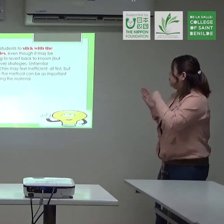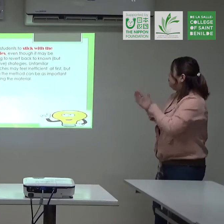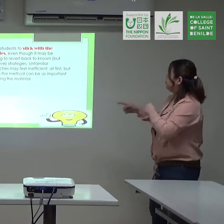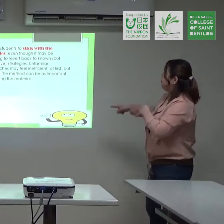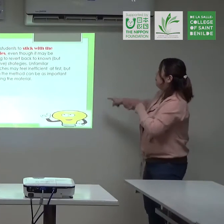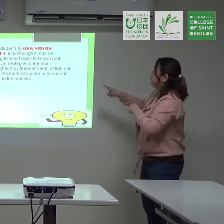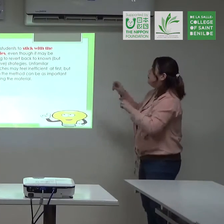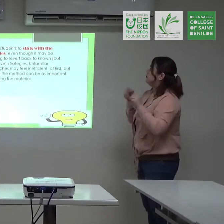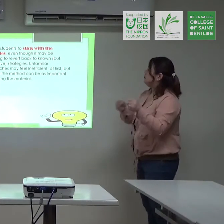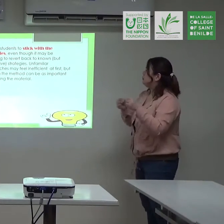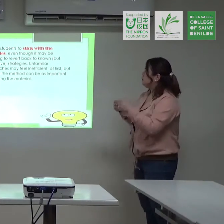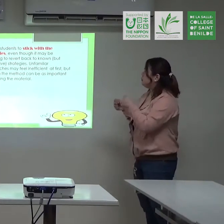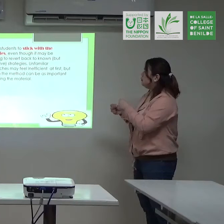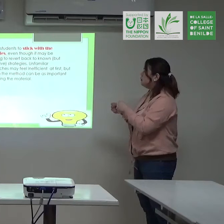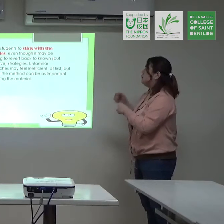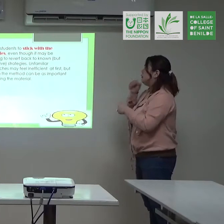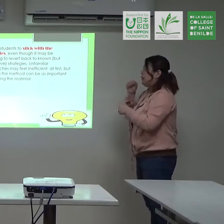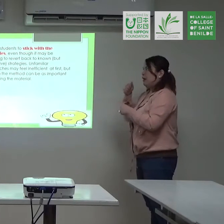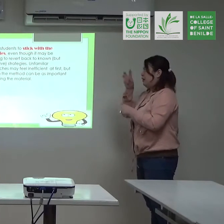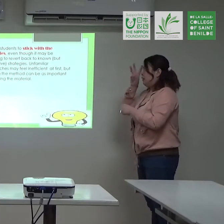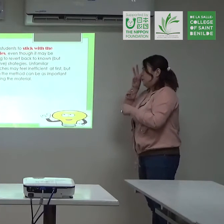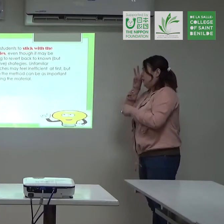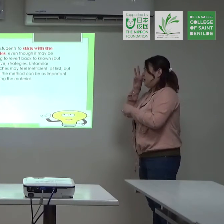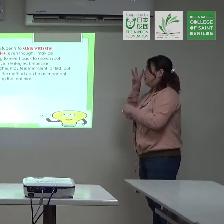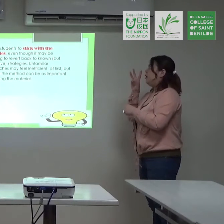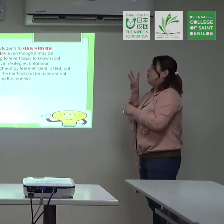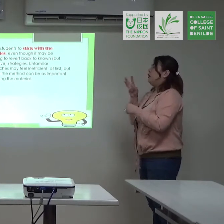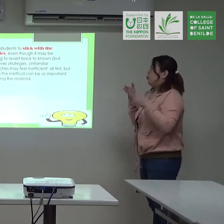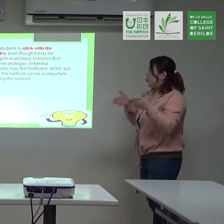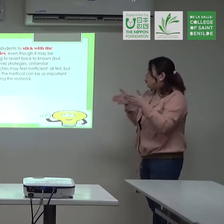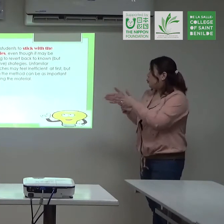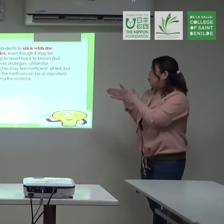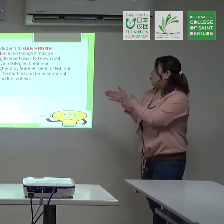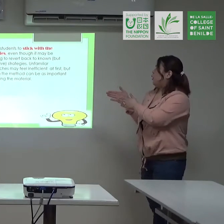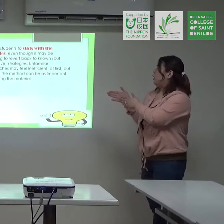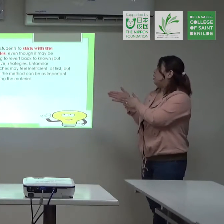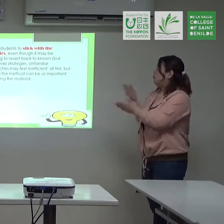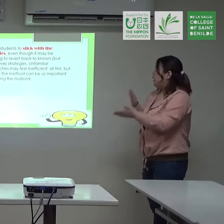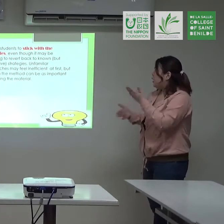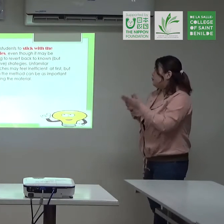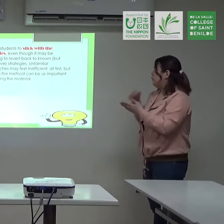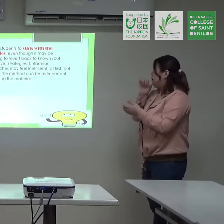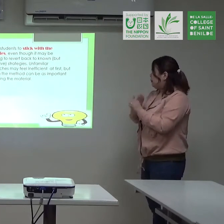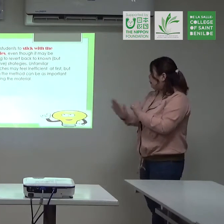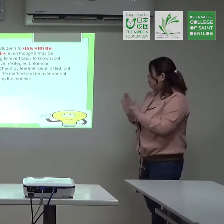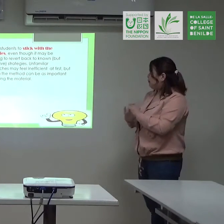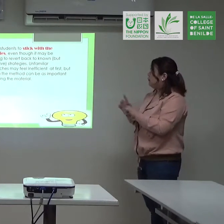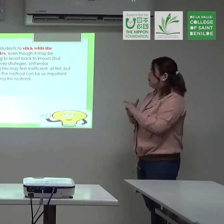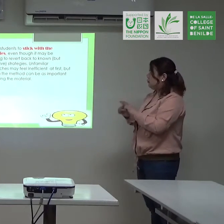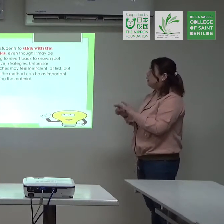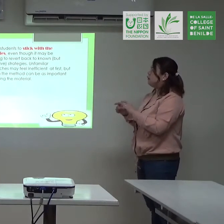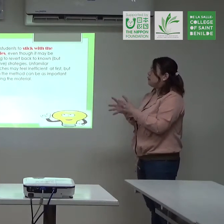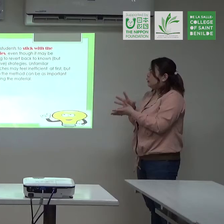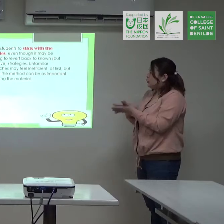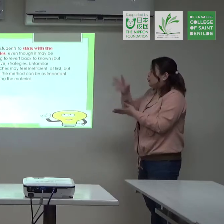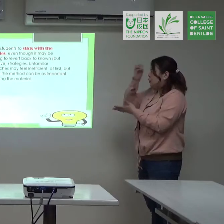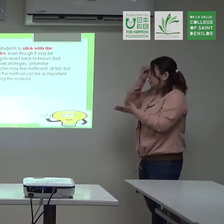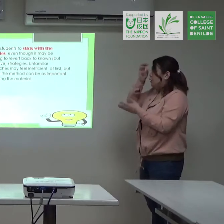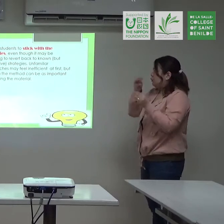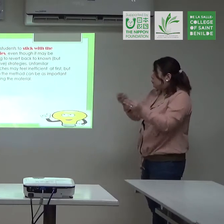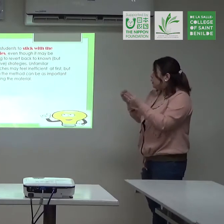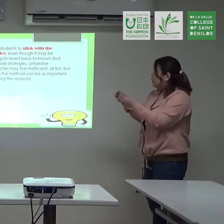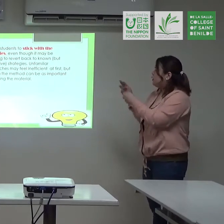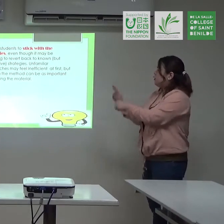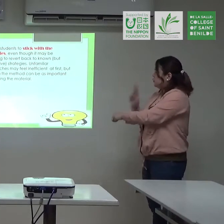strategies. Unfamiliar approaches may feel insignificant at first, but learning the method can be as important as